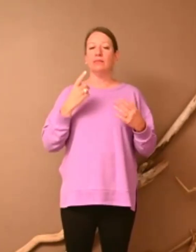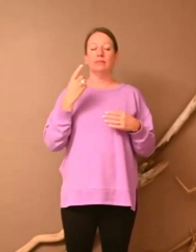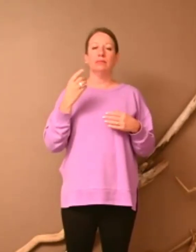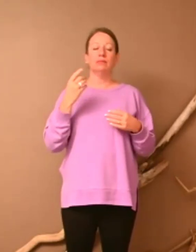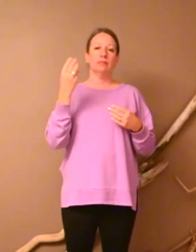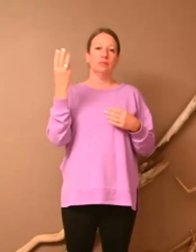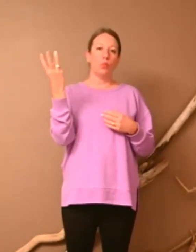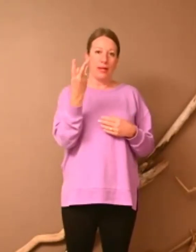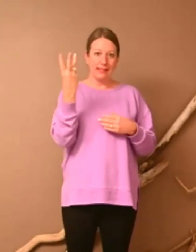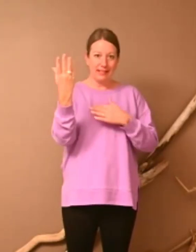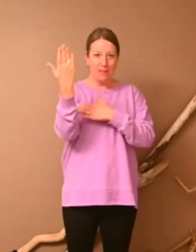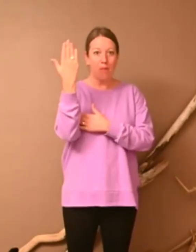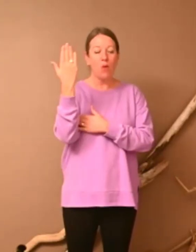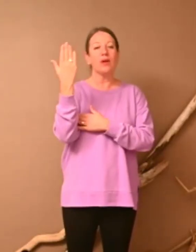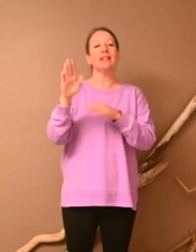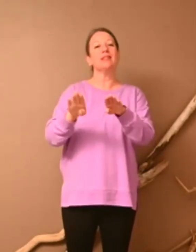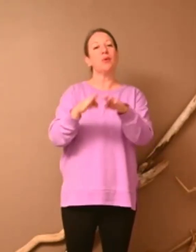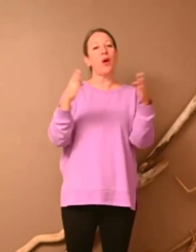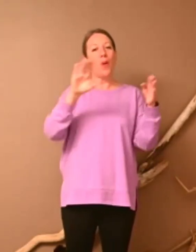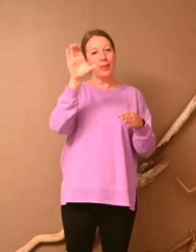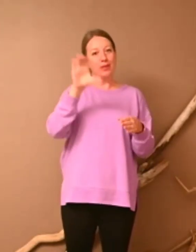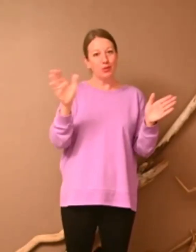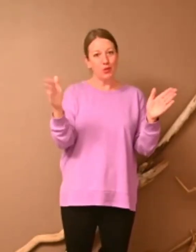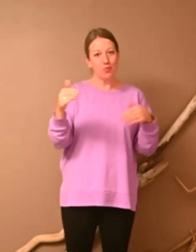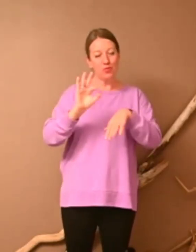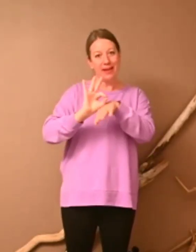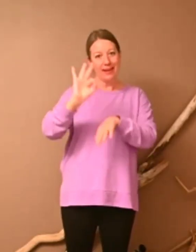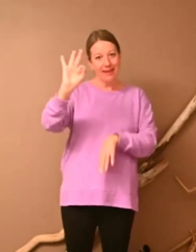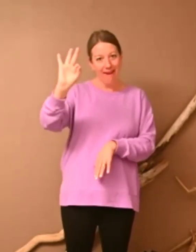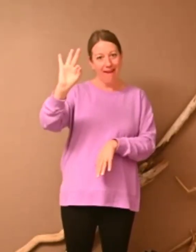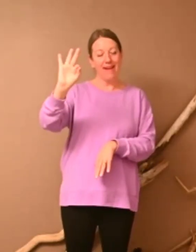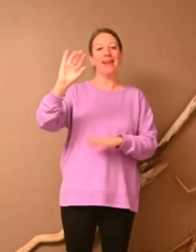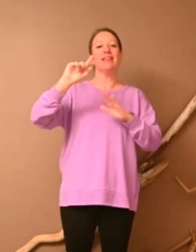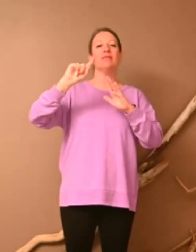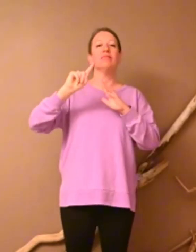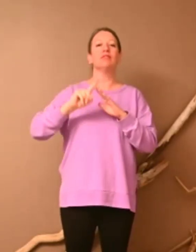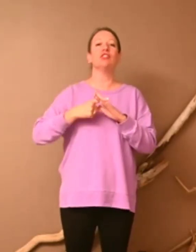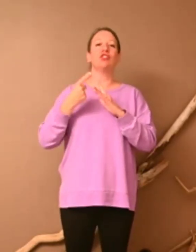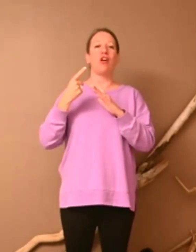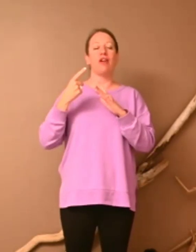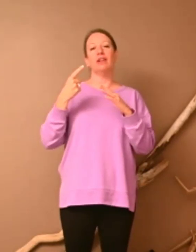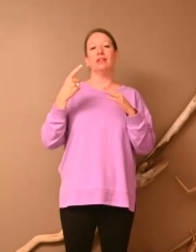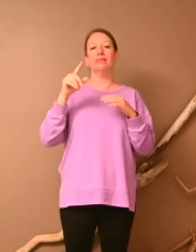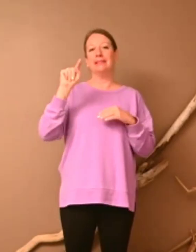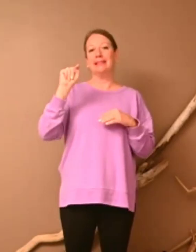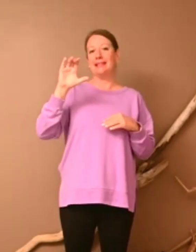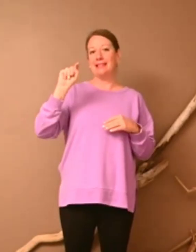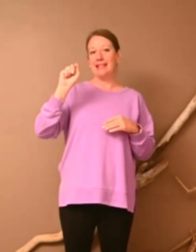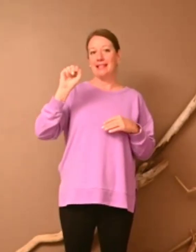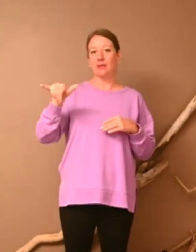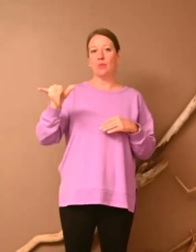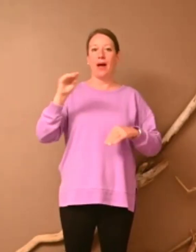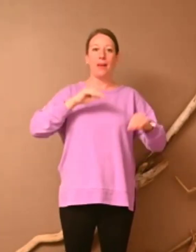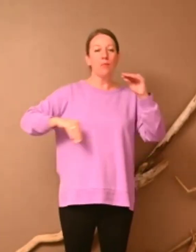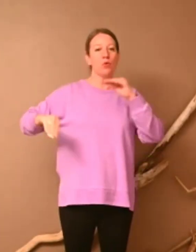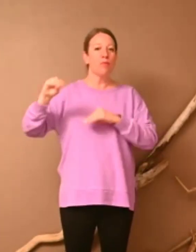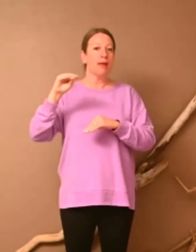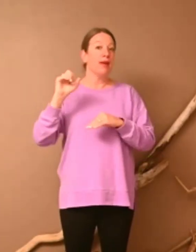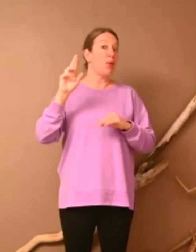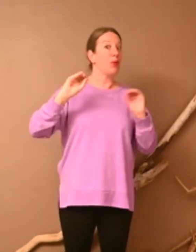I'm going to go through the flow and explain a bit on that. Wednesday mornings, we open the Zoom room at 9 and we